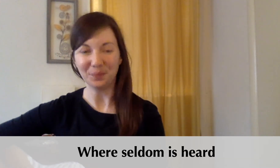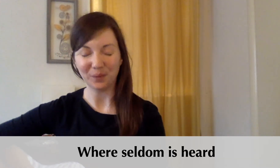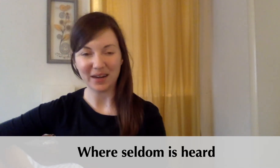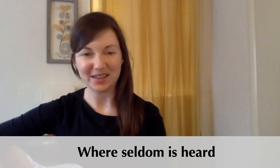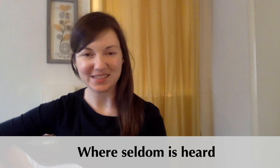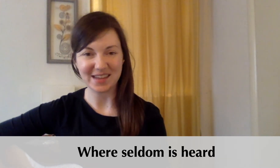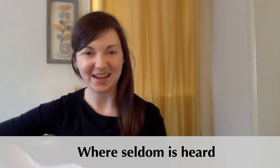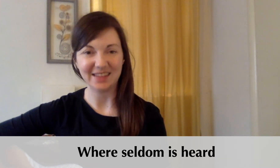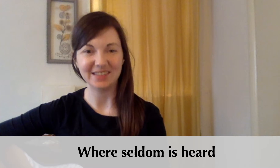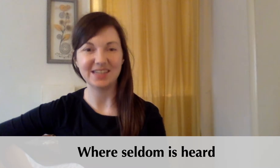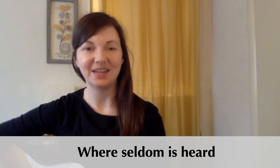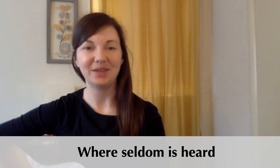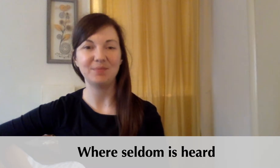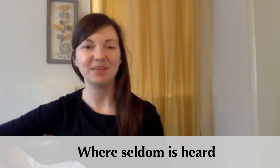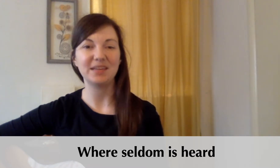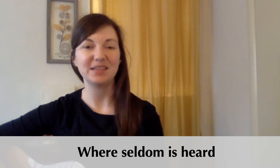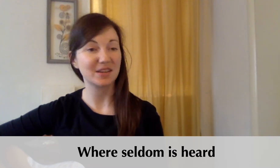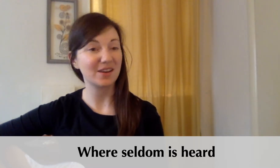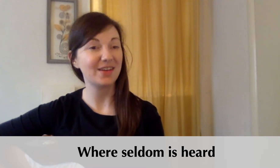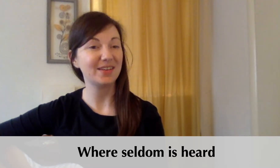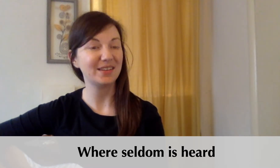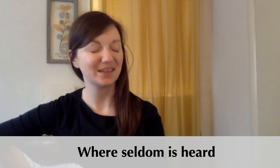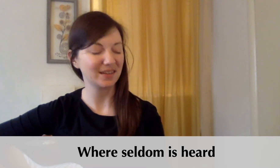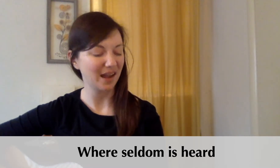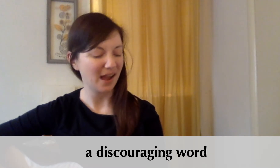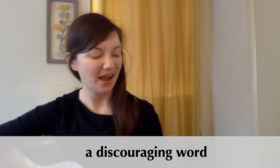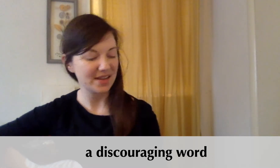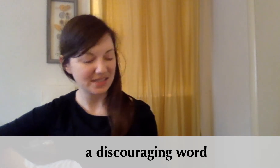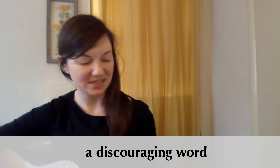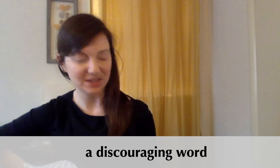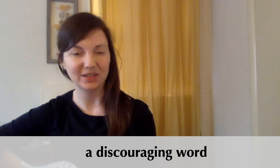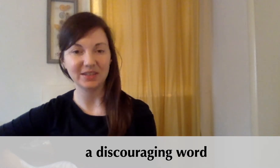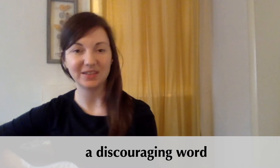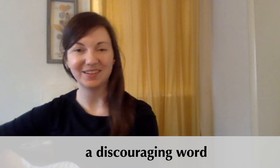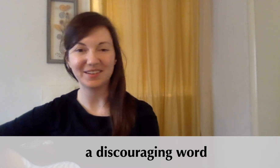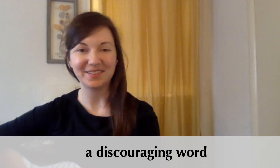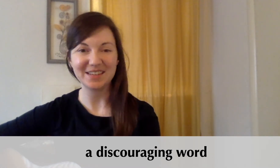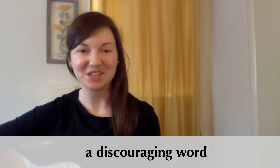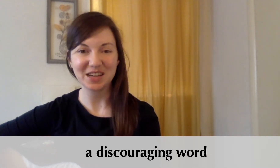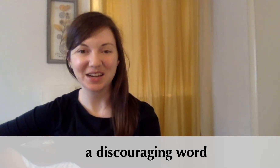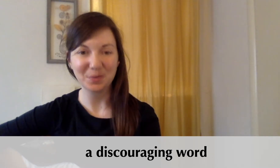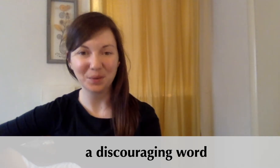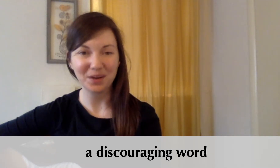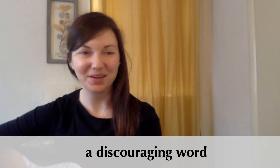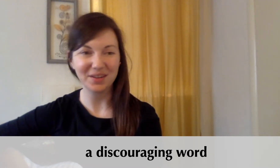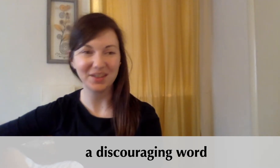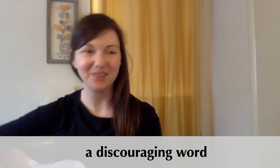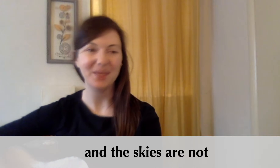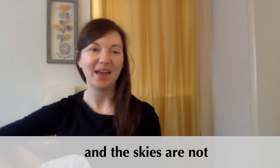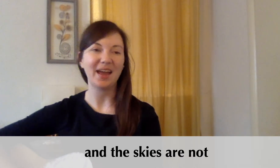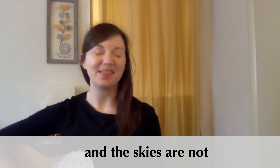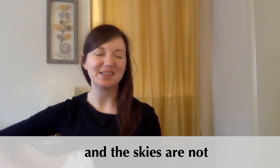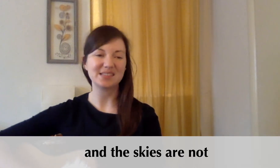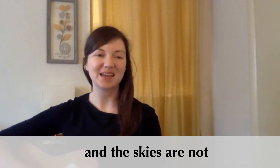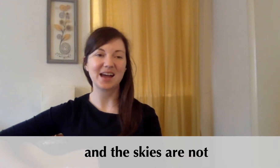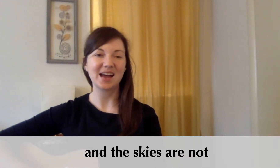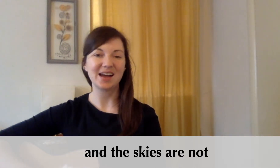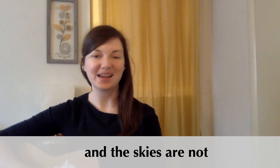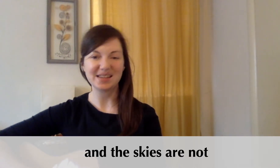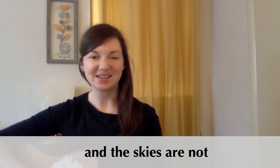where seldom is heard a discouraging word, and the skies are